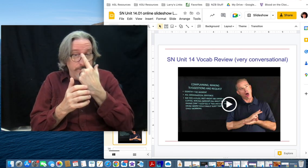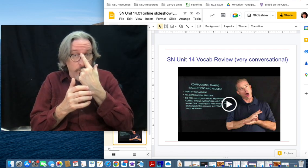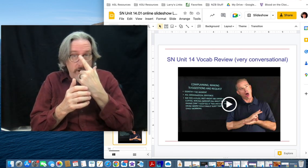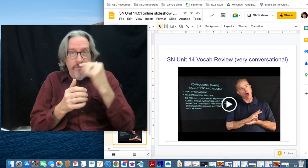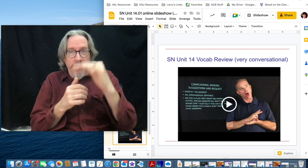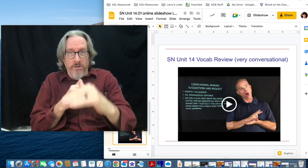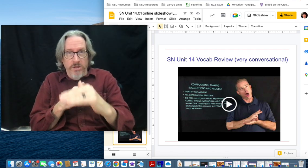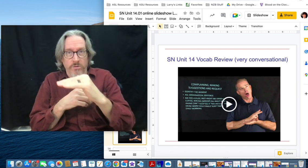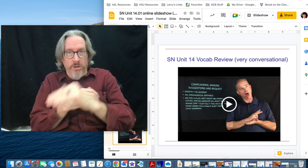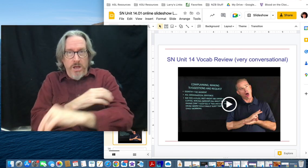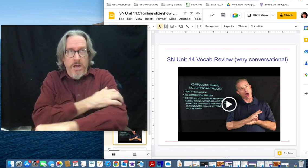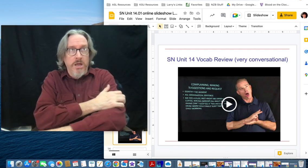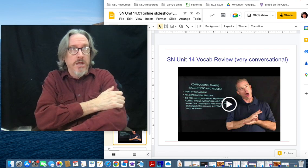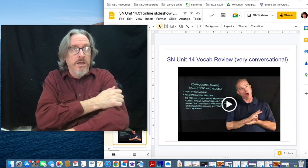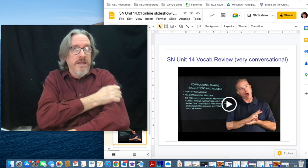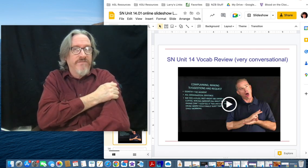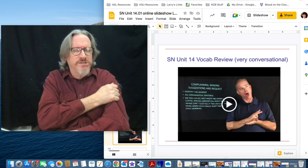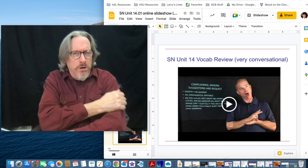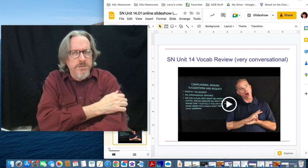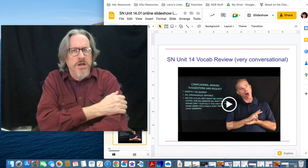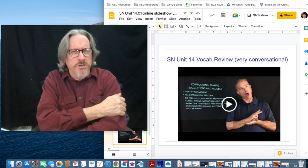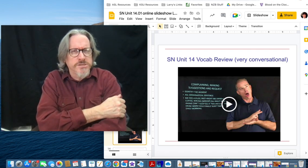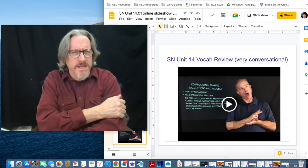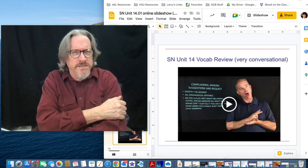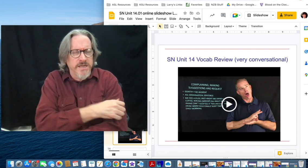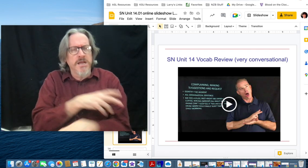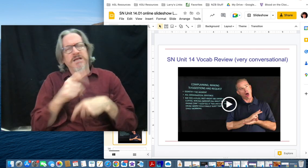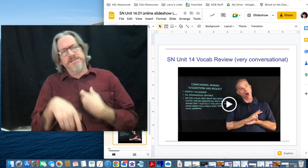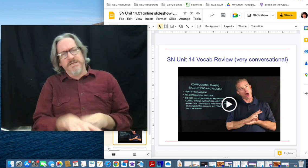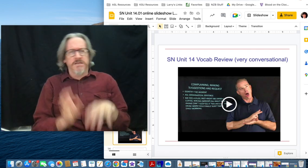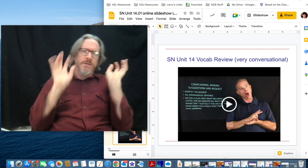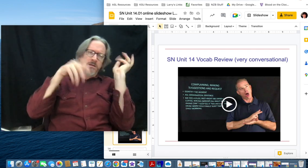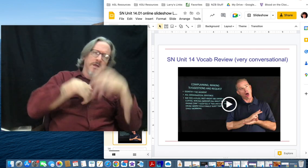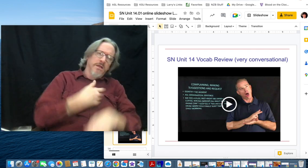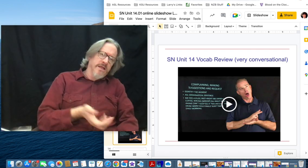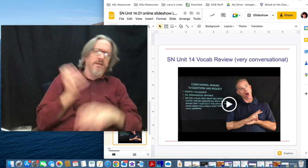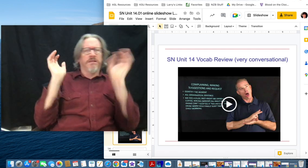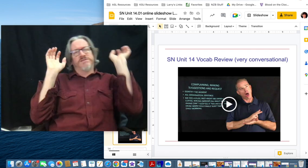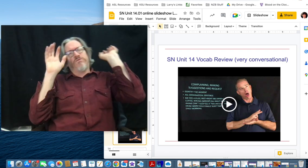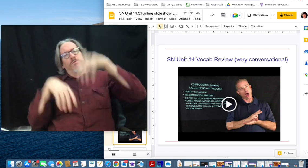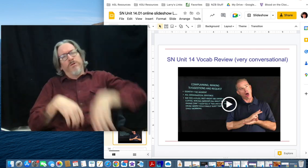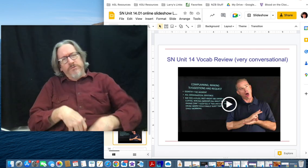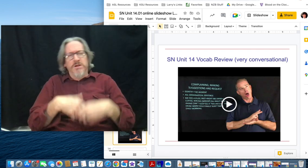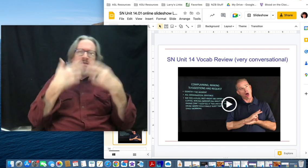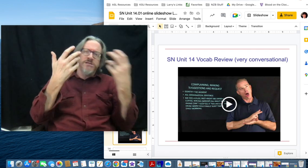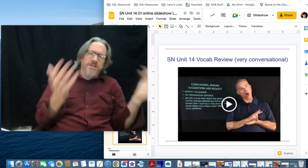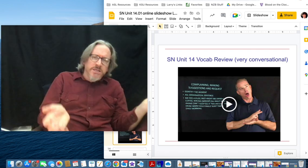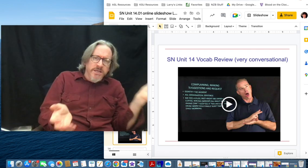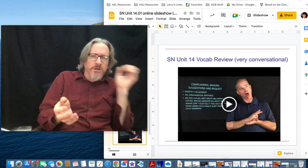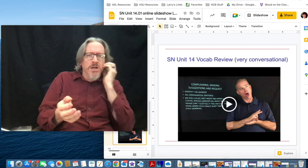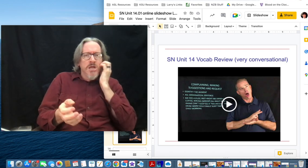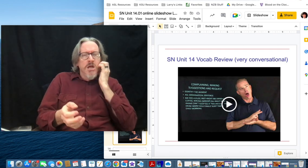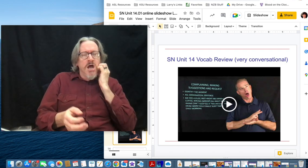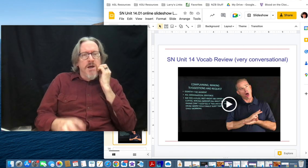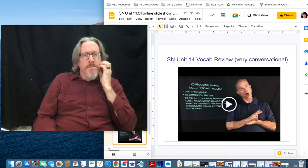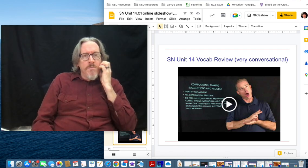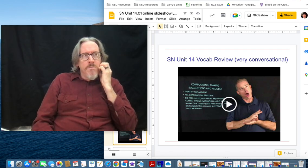just be aware that if it's hard to understand a sign, because they tend to be a little less formal, they're not as